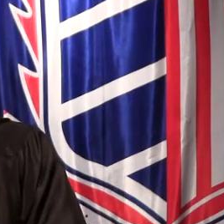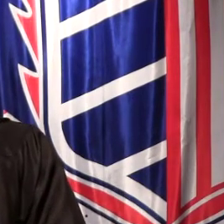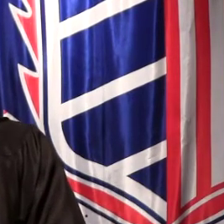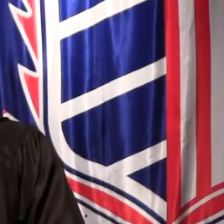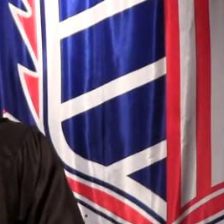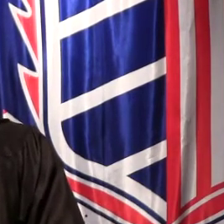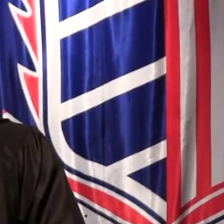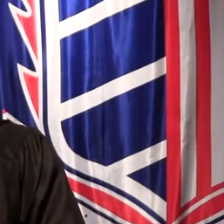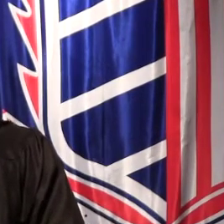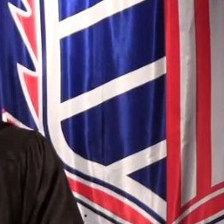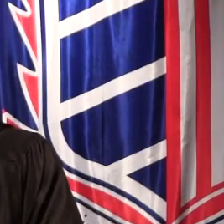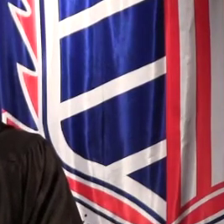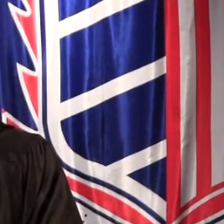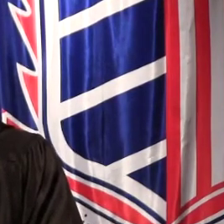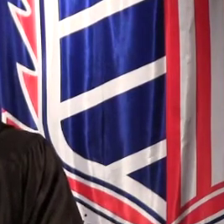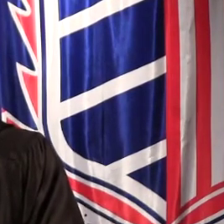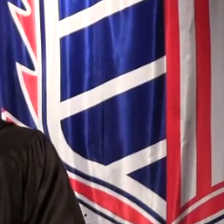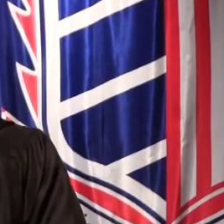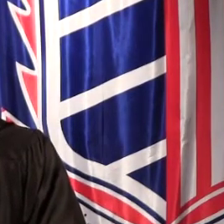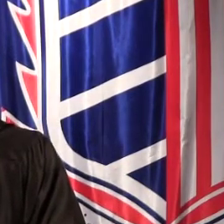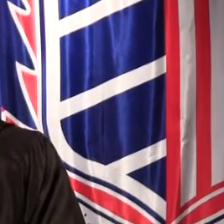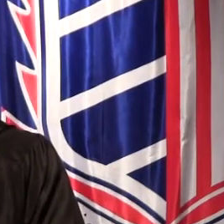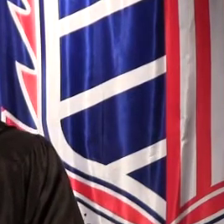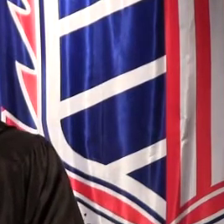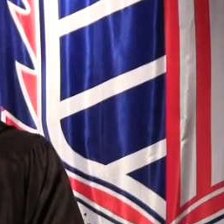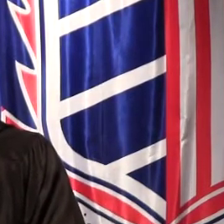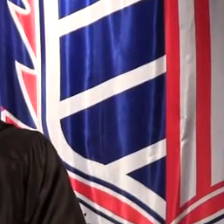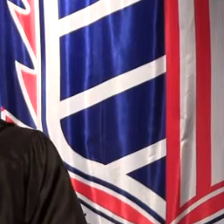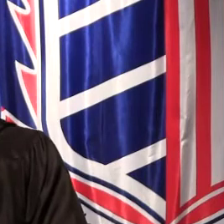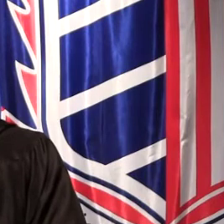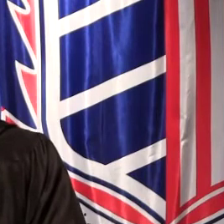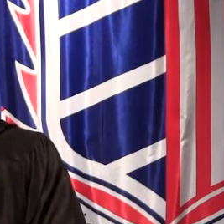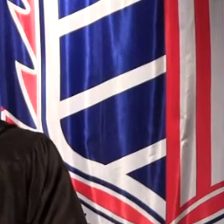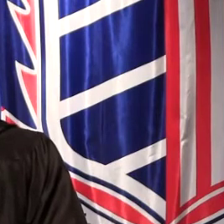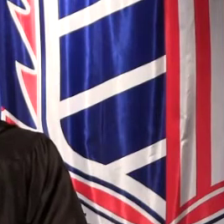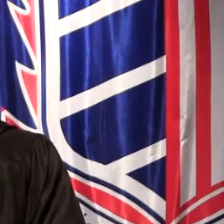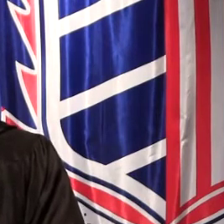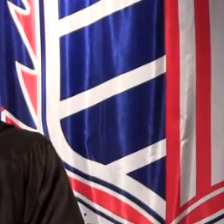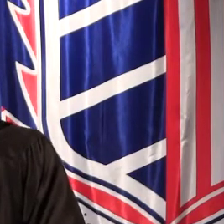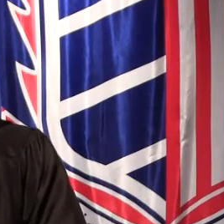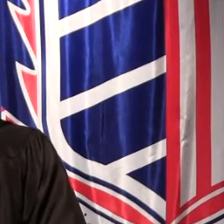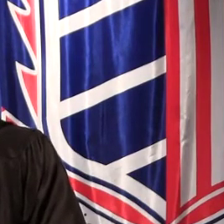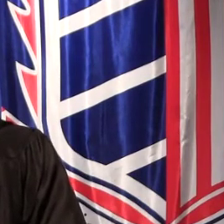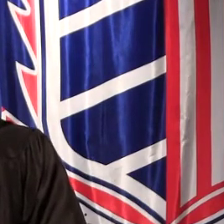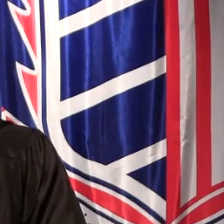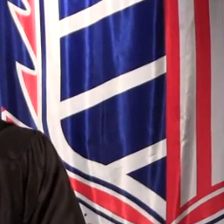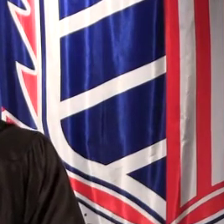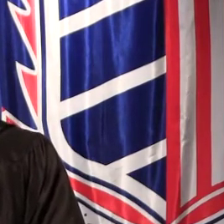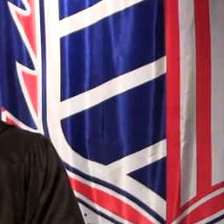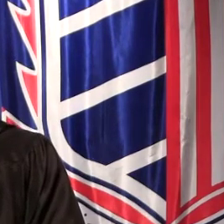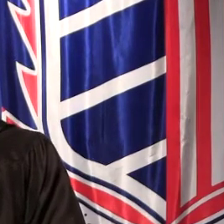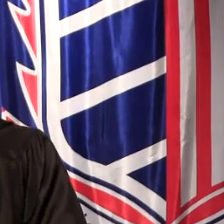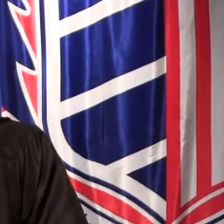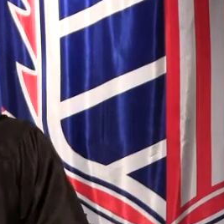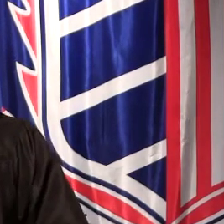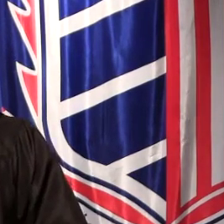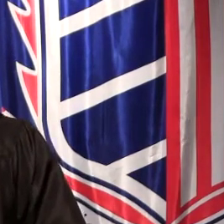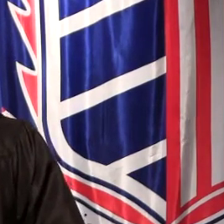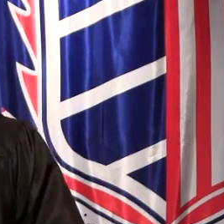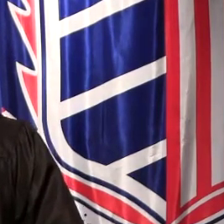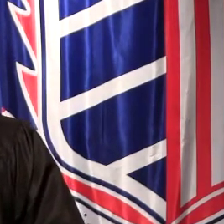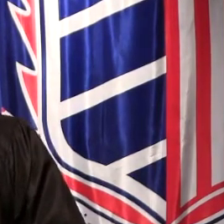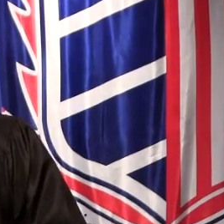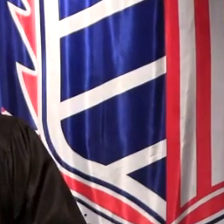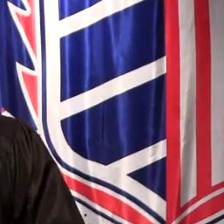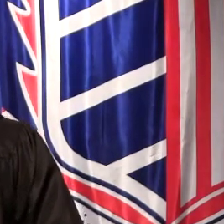Some thank yous are certainly in order. Parents, guardians, and family members, thank you